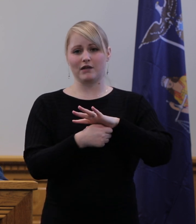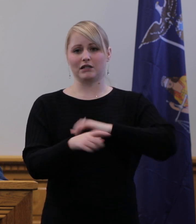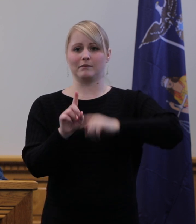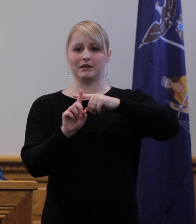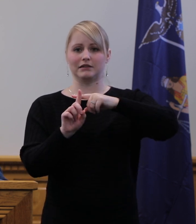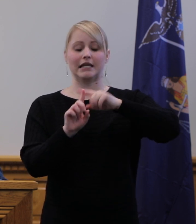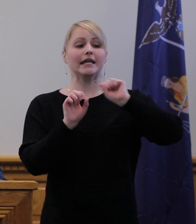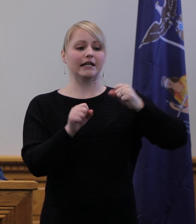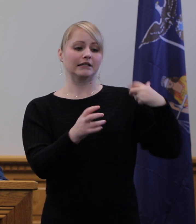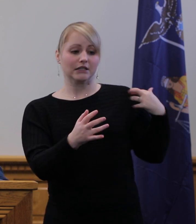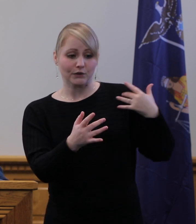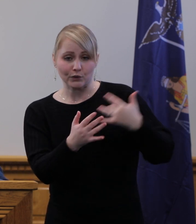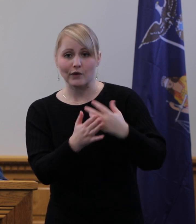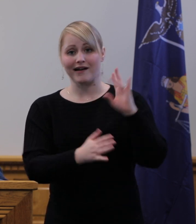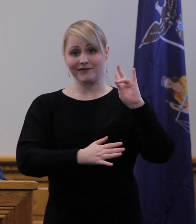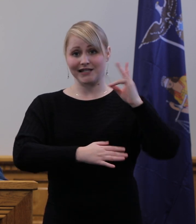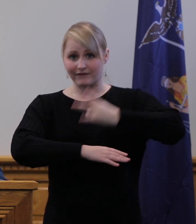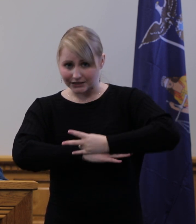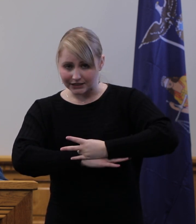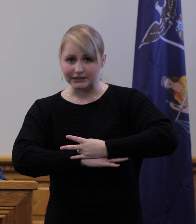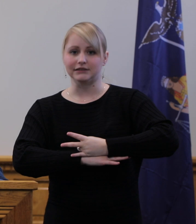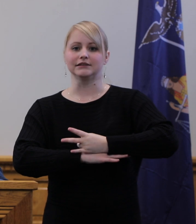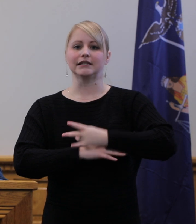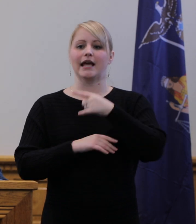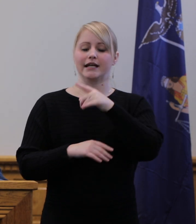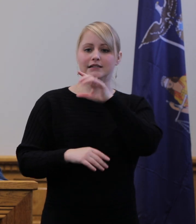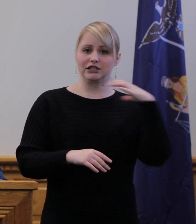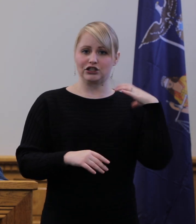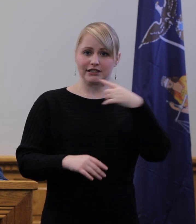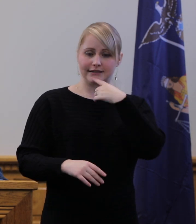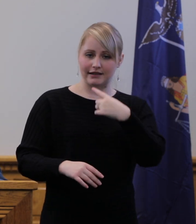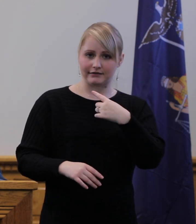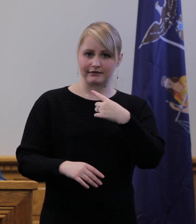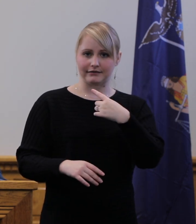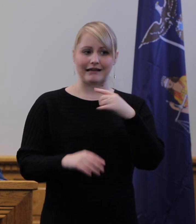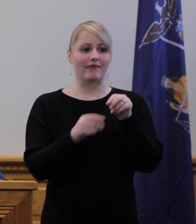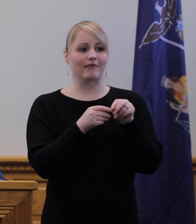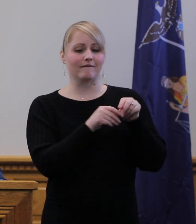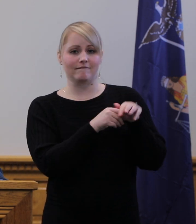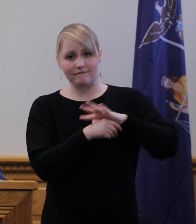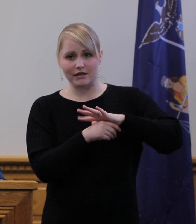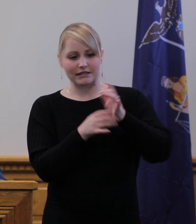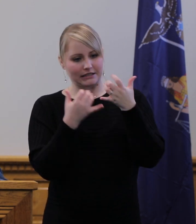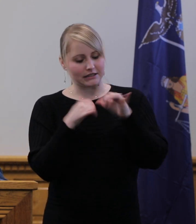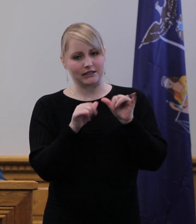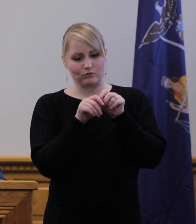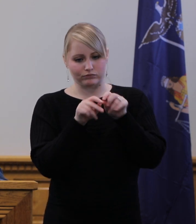is cumulative over 7 days, as the chairman stated, it shows that the virus continues to spread in our